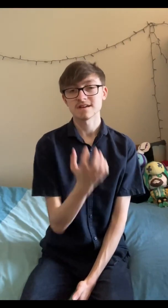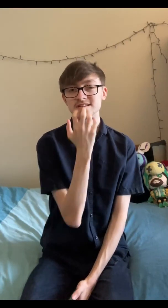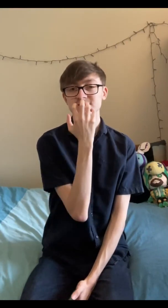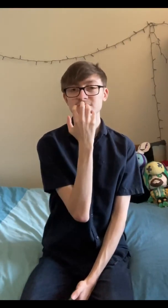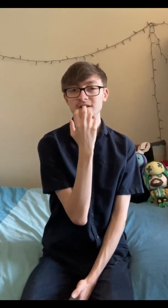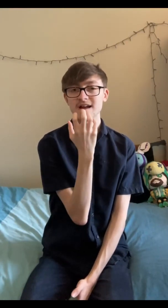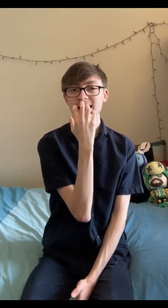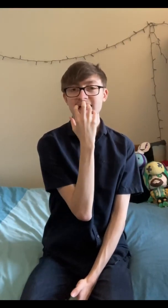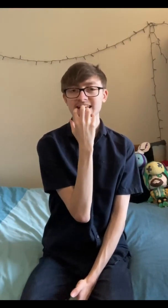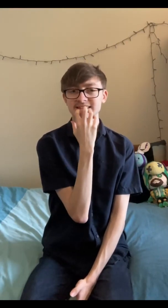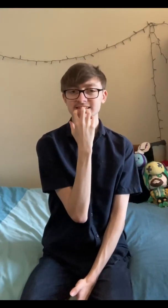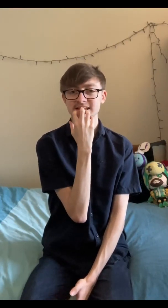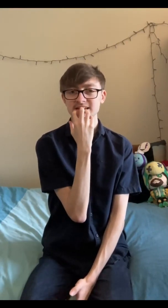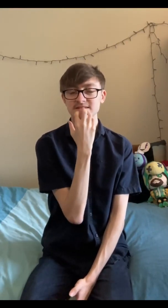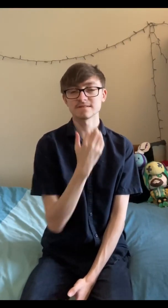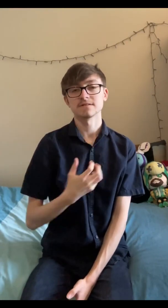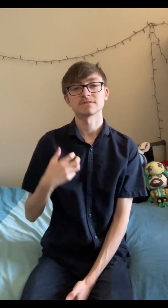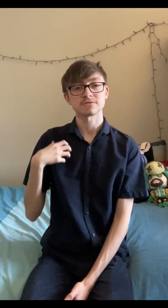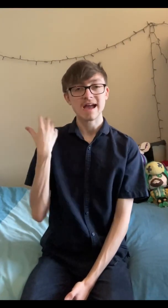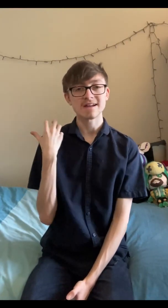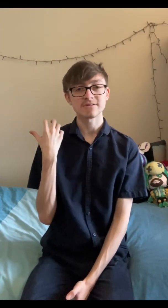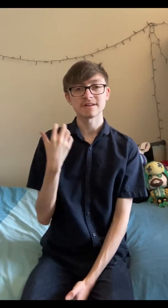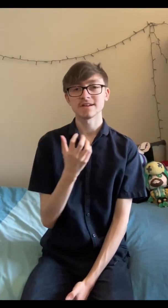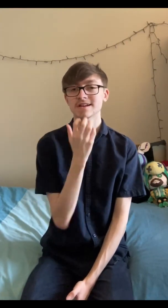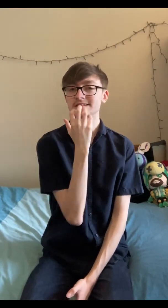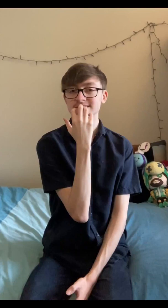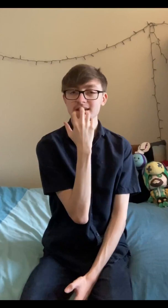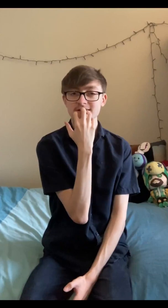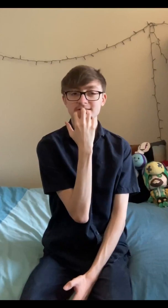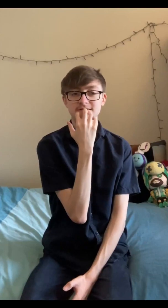So, scared. So angry, scared.